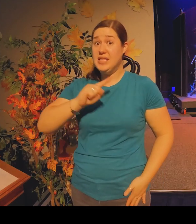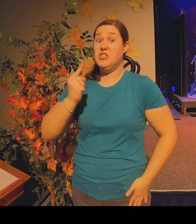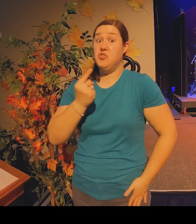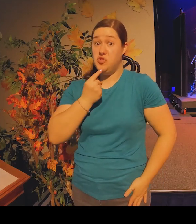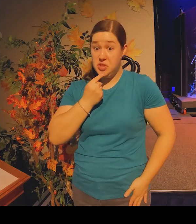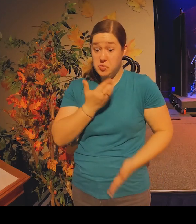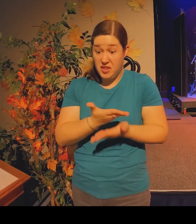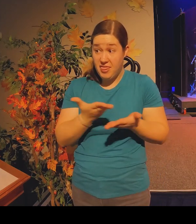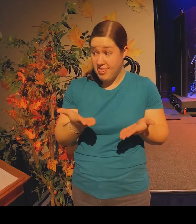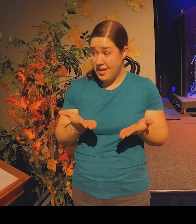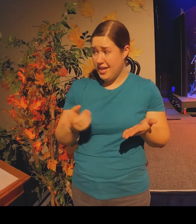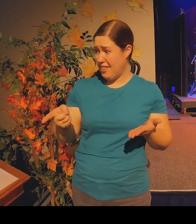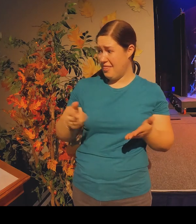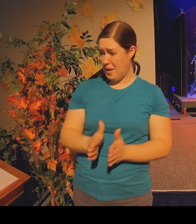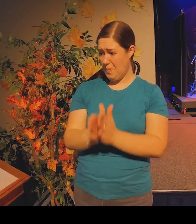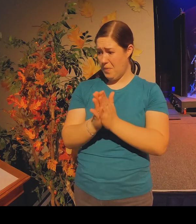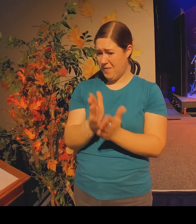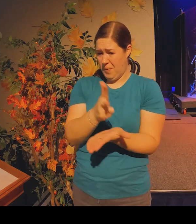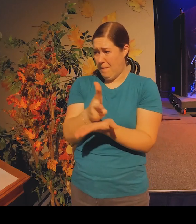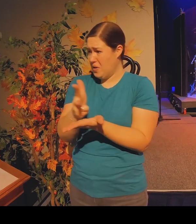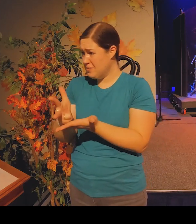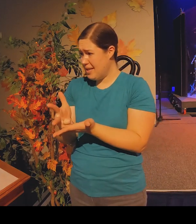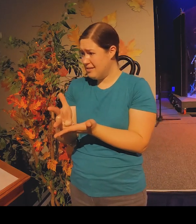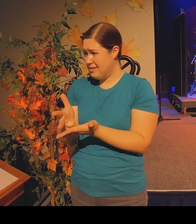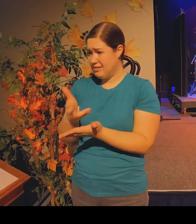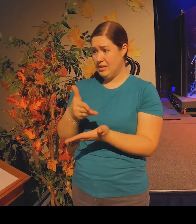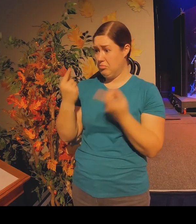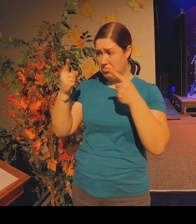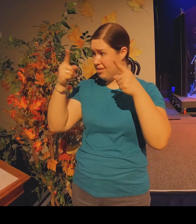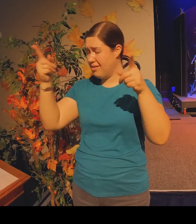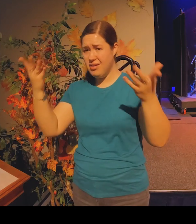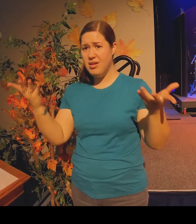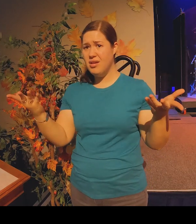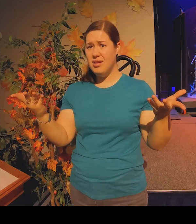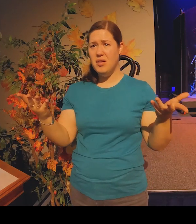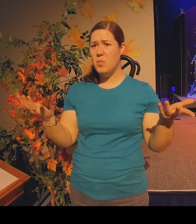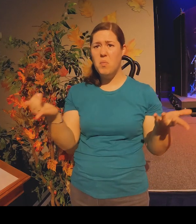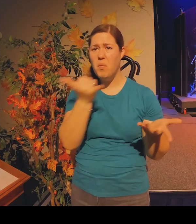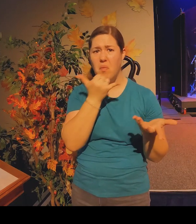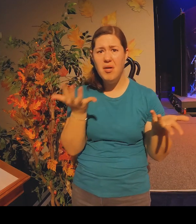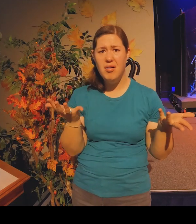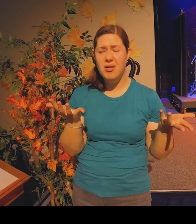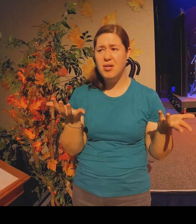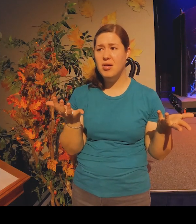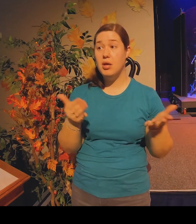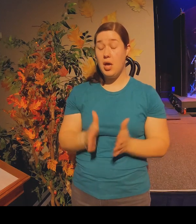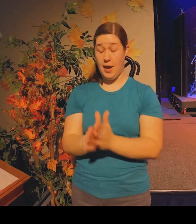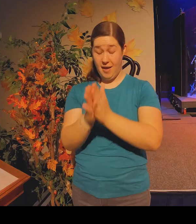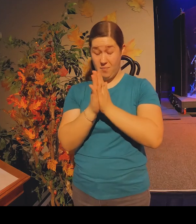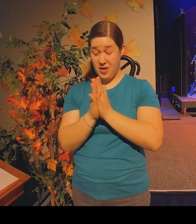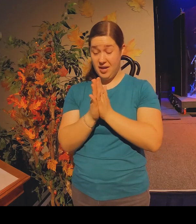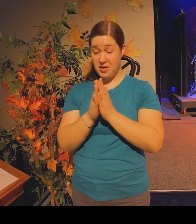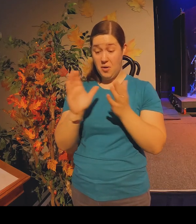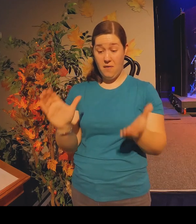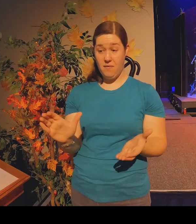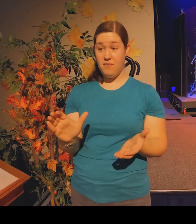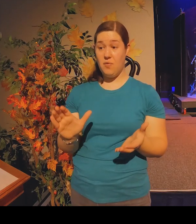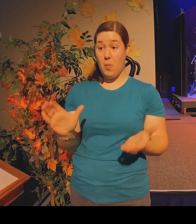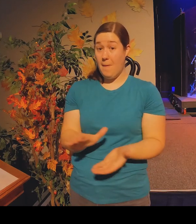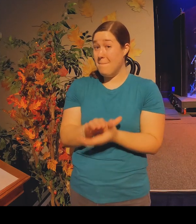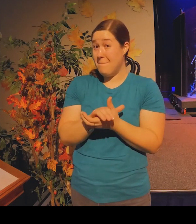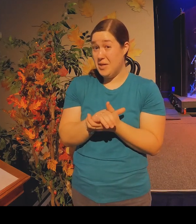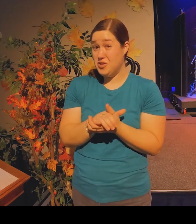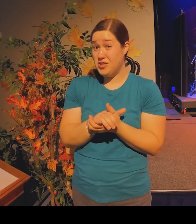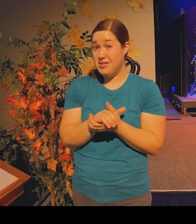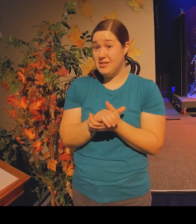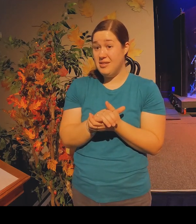I understand your frustration. I've prayed for marriages to be saved and they were not. I've prayed for people to be healed and they still